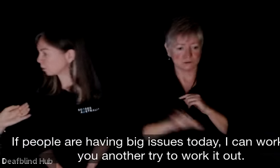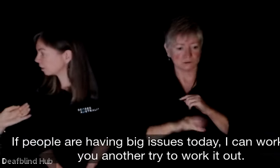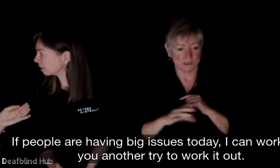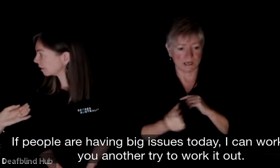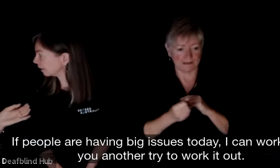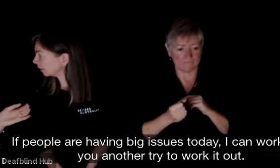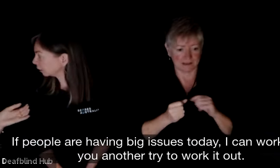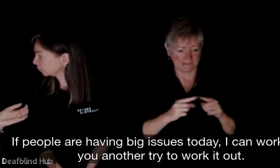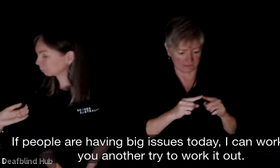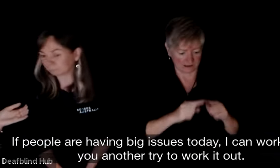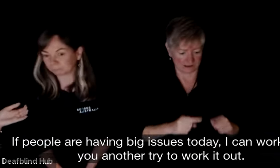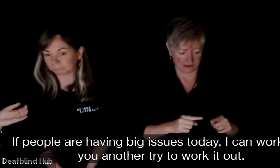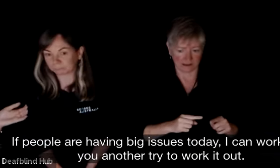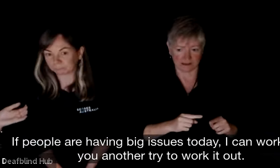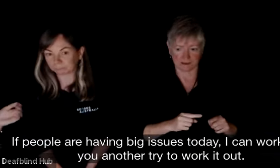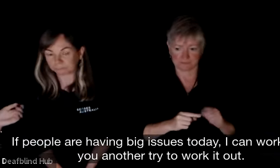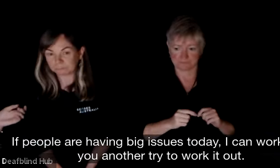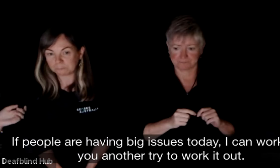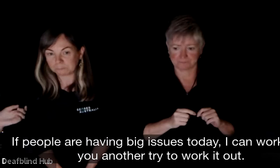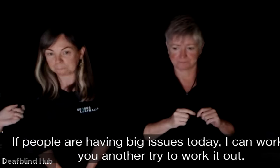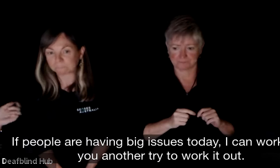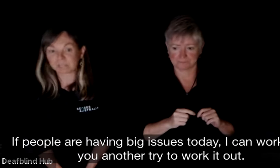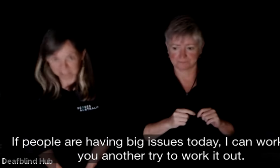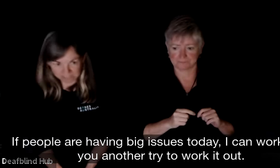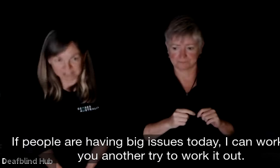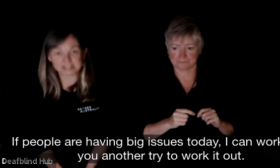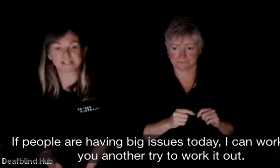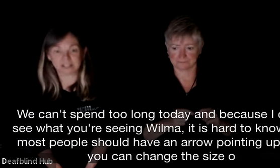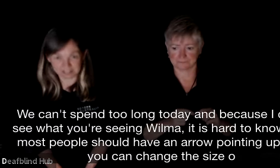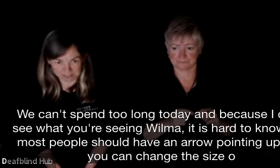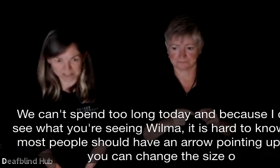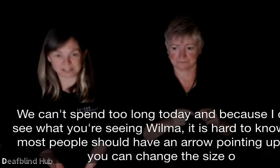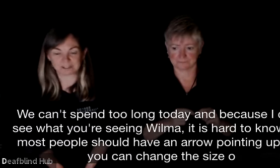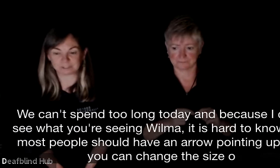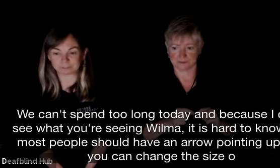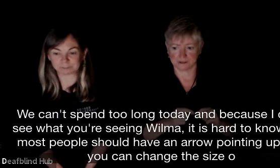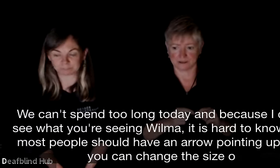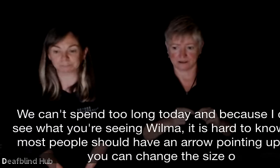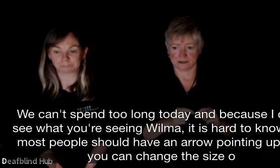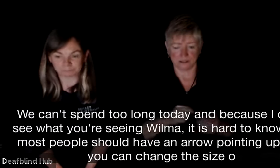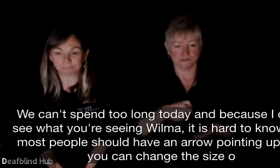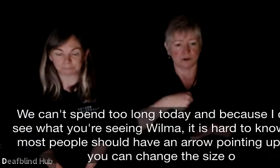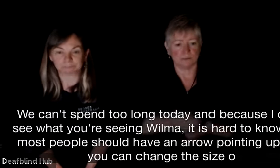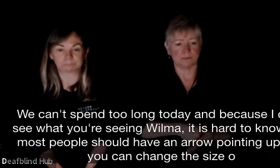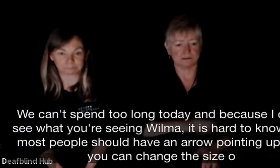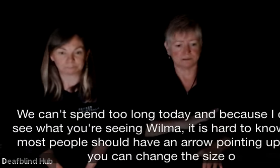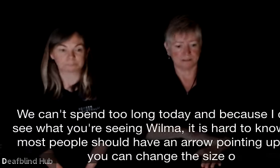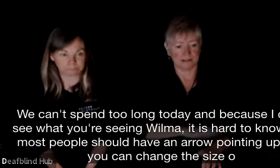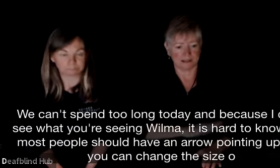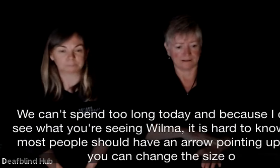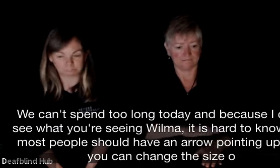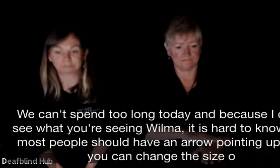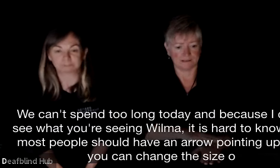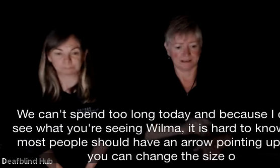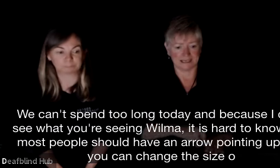the caption. So the arrow is next to the unmute and video on the bottom left-hand side of the screen.